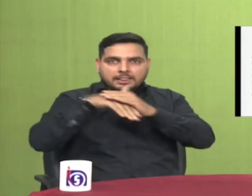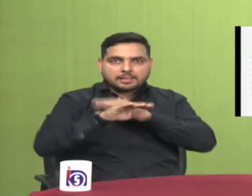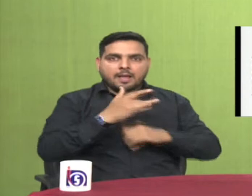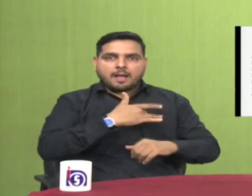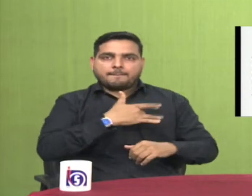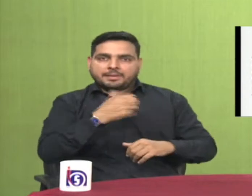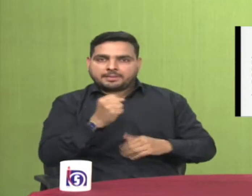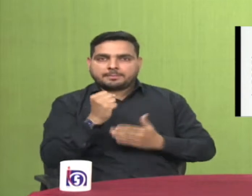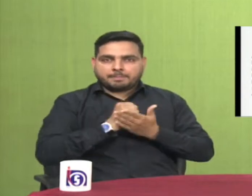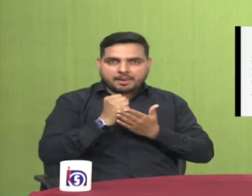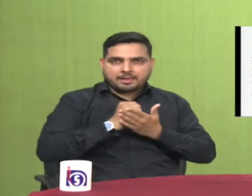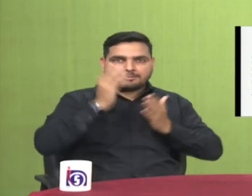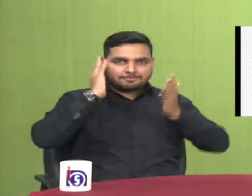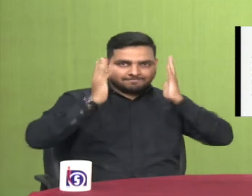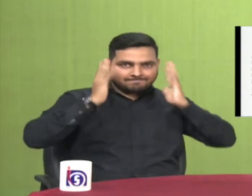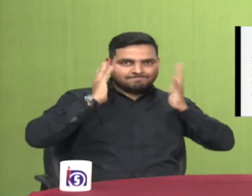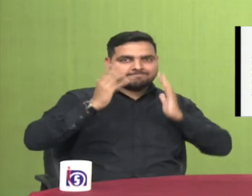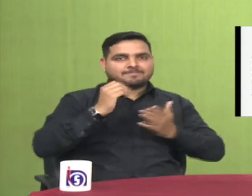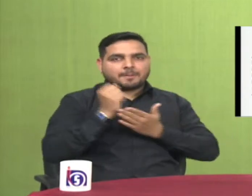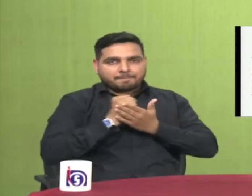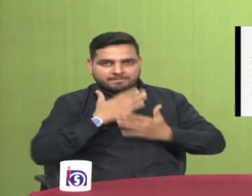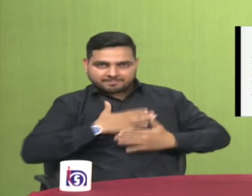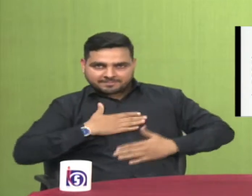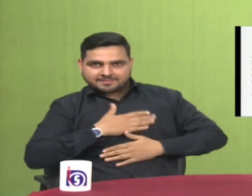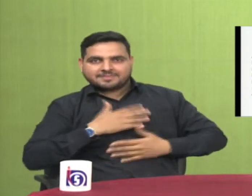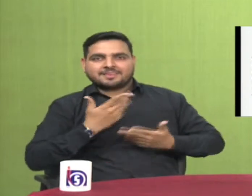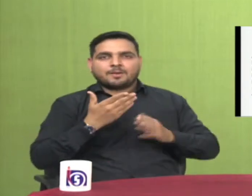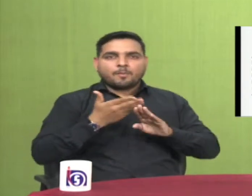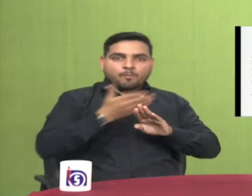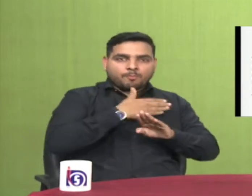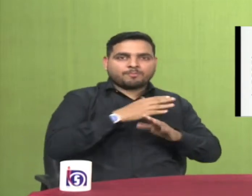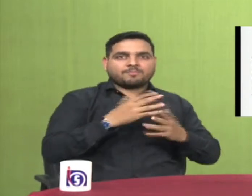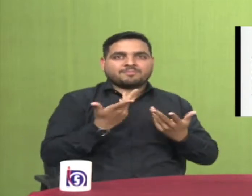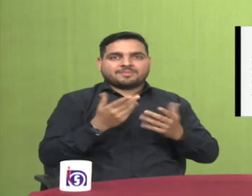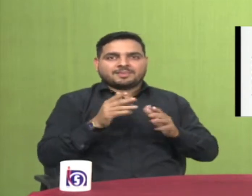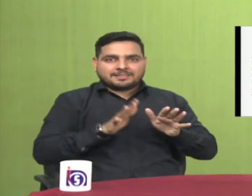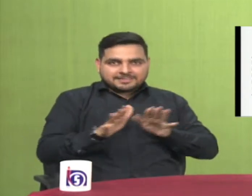regular bathing. Before bathing, massaging should be done,